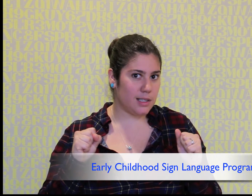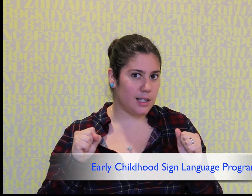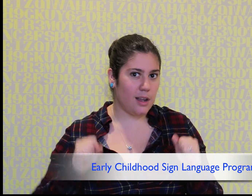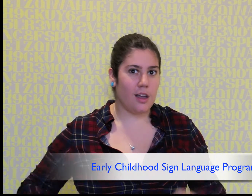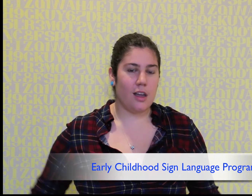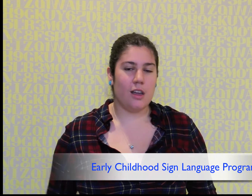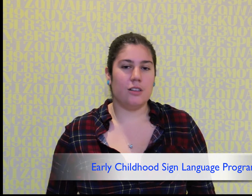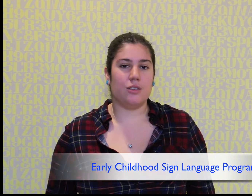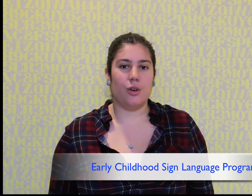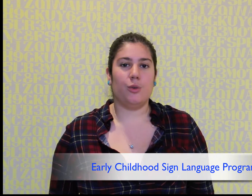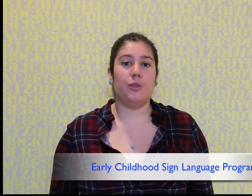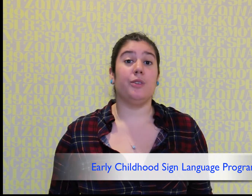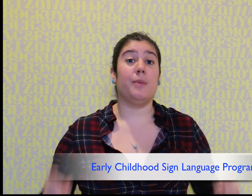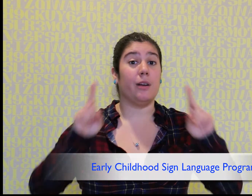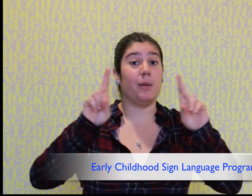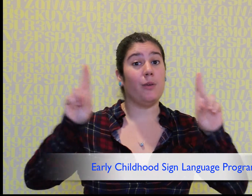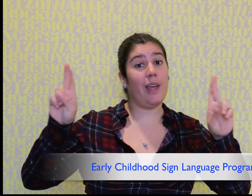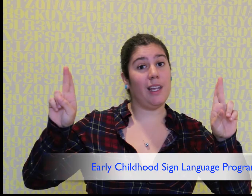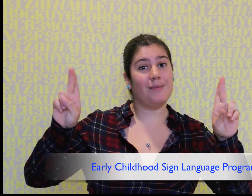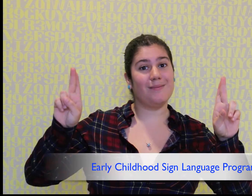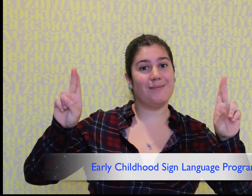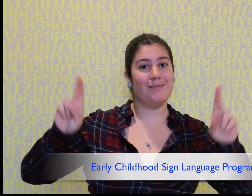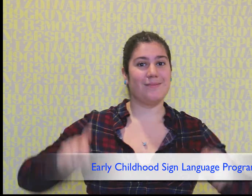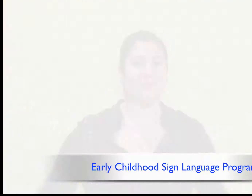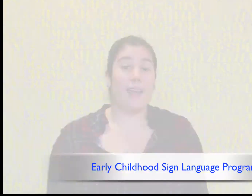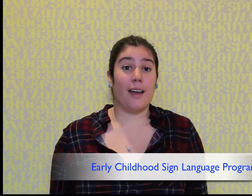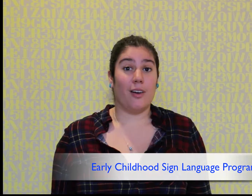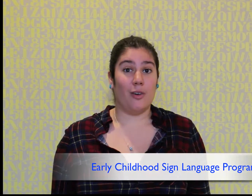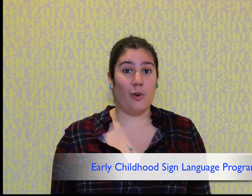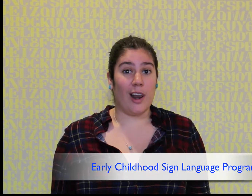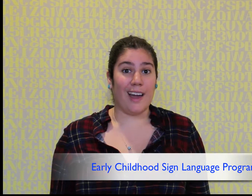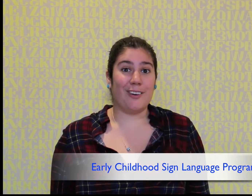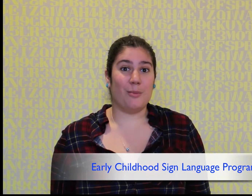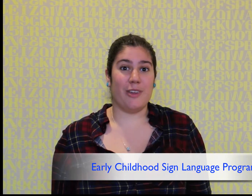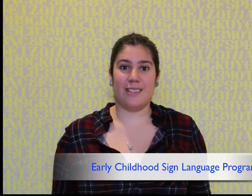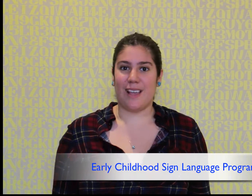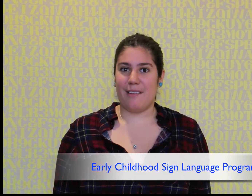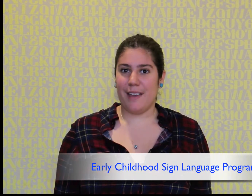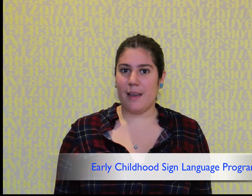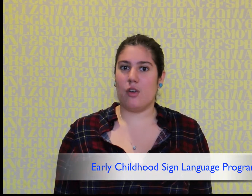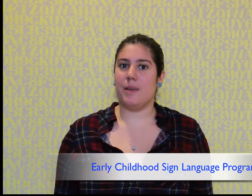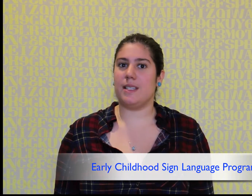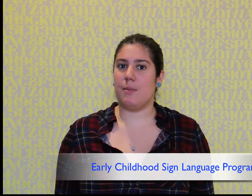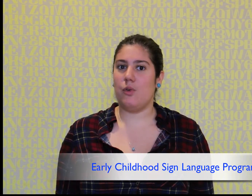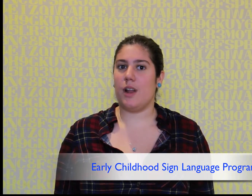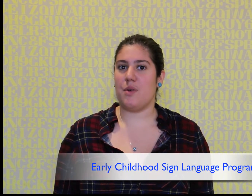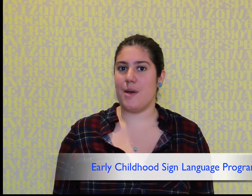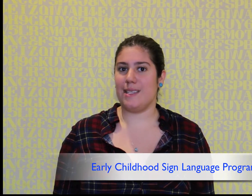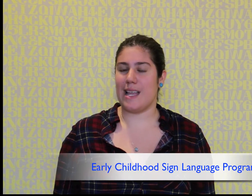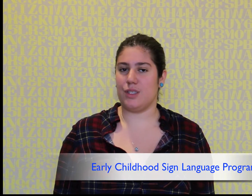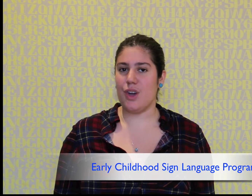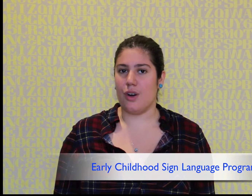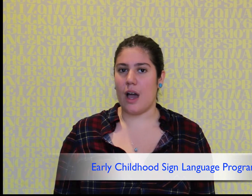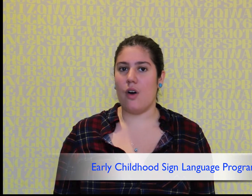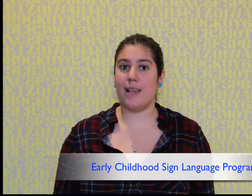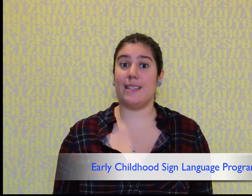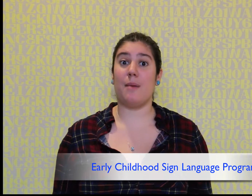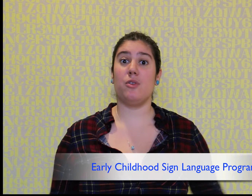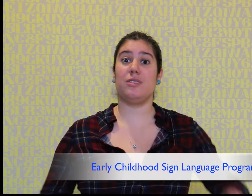season, so you better be ready. Hola, como ya saben, comenzamos una nueva estación. Ahora estamos